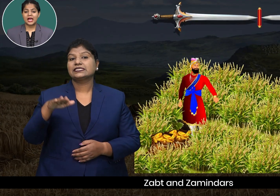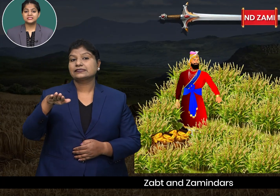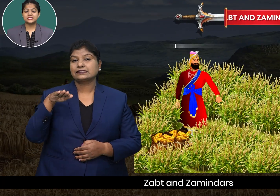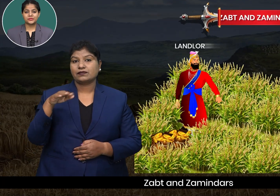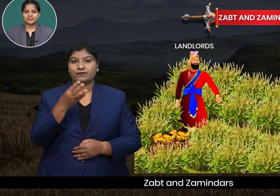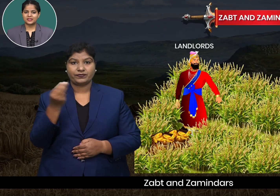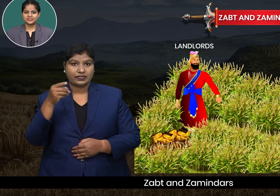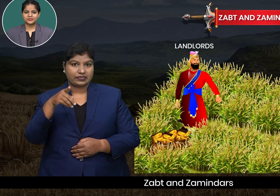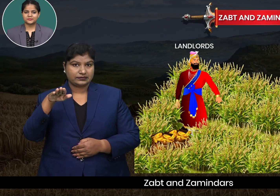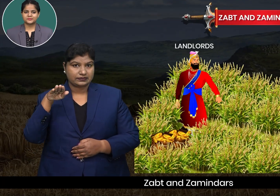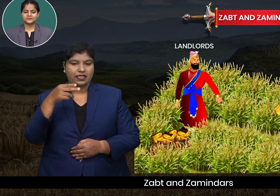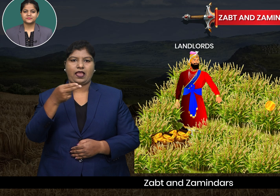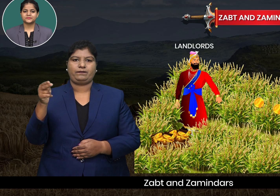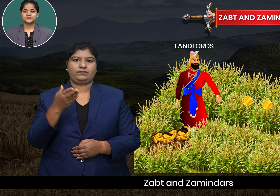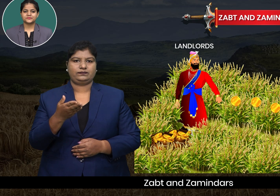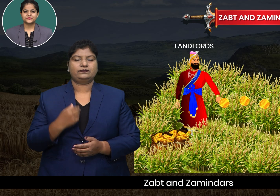Zabt and Zamindars.